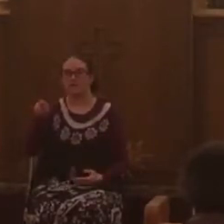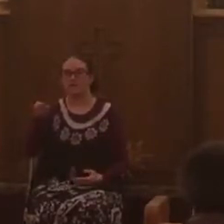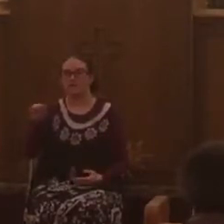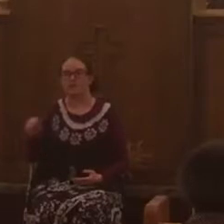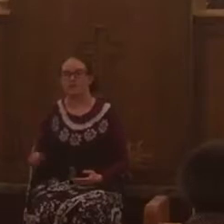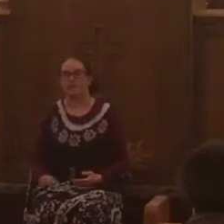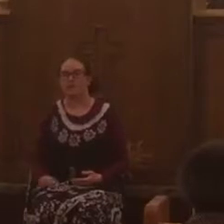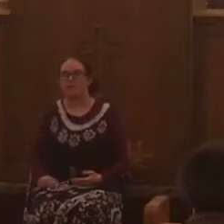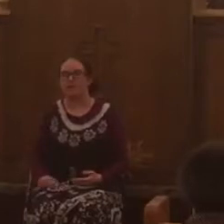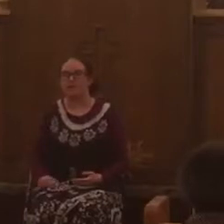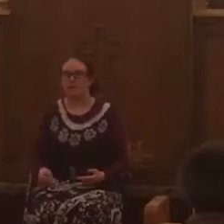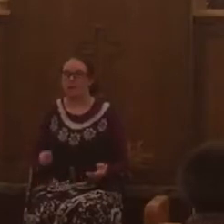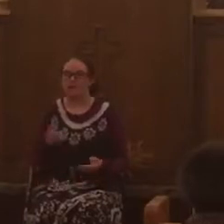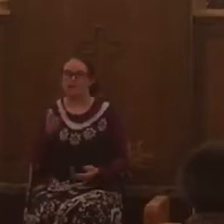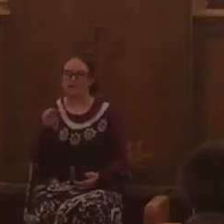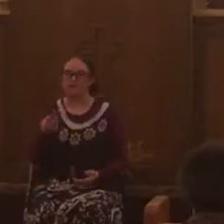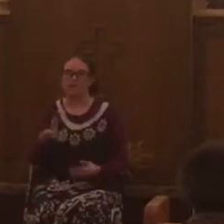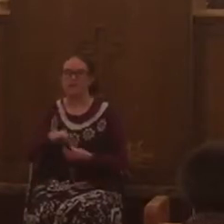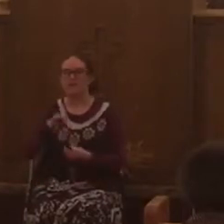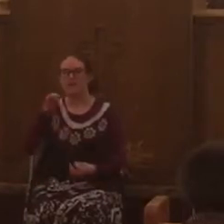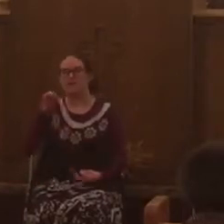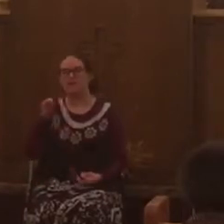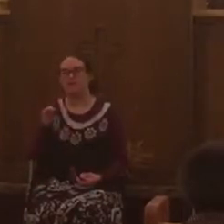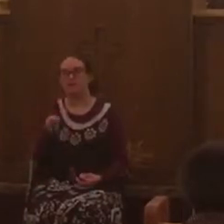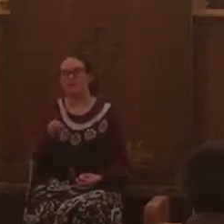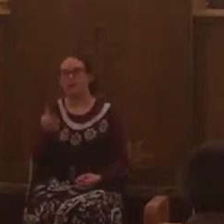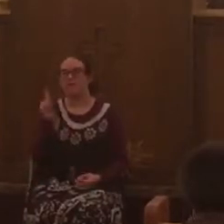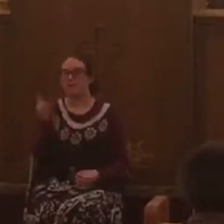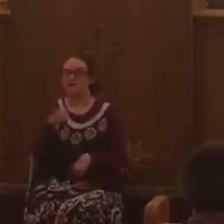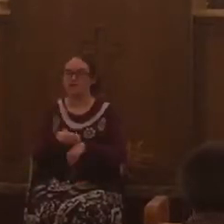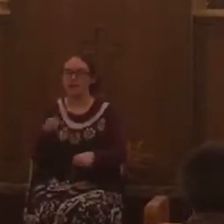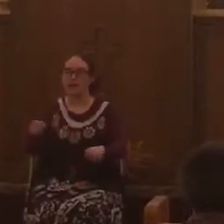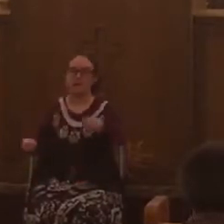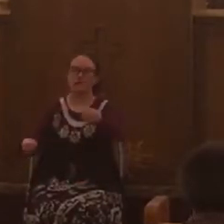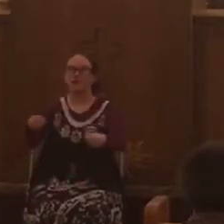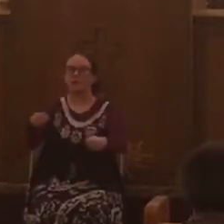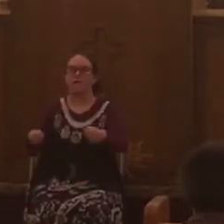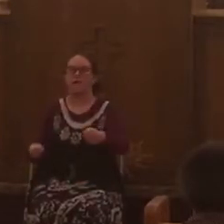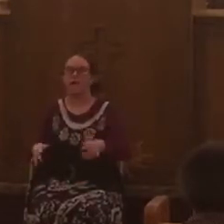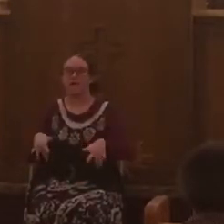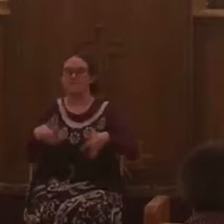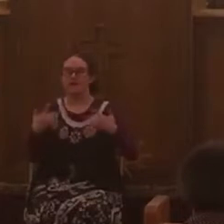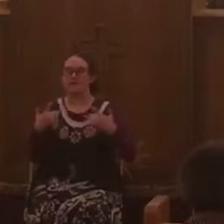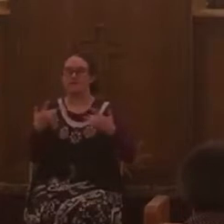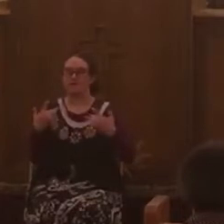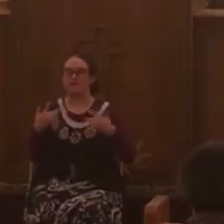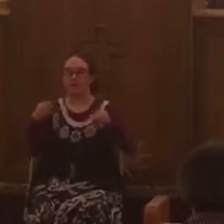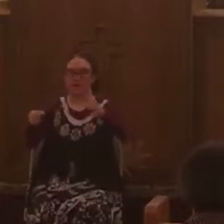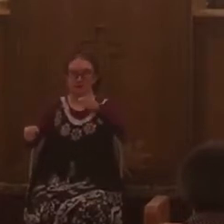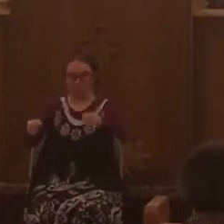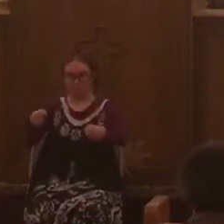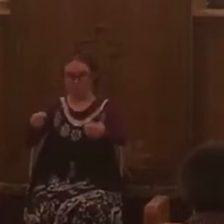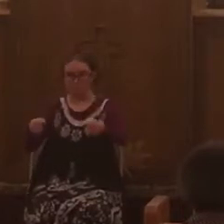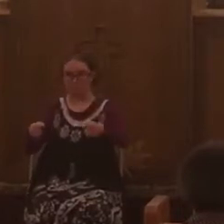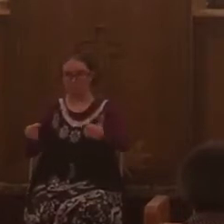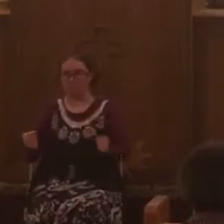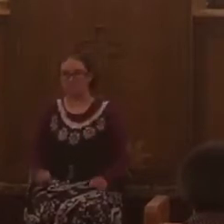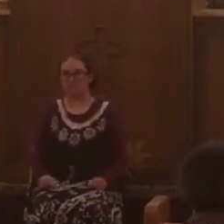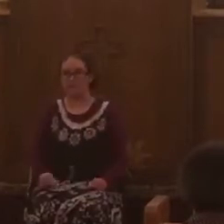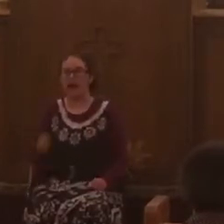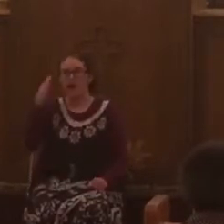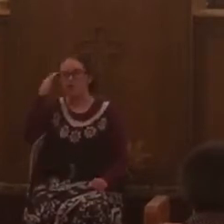in this area? They remained here. Amen. This town is steeped in those kind of things. There's a lot of witchcraft in this city.